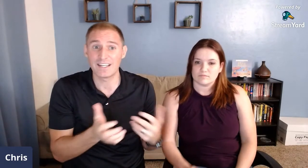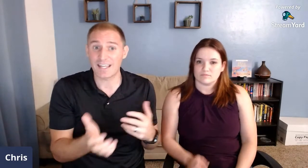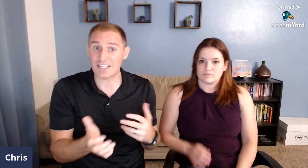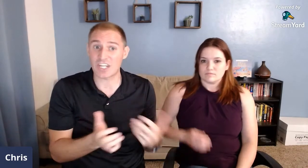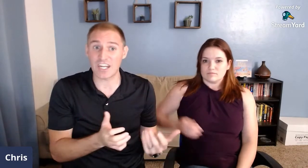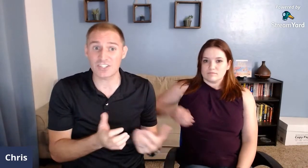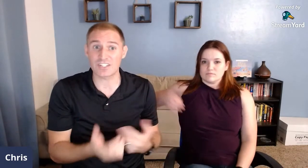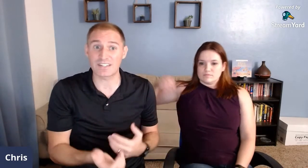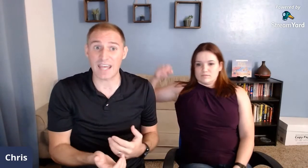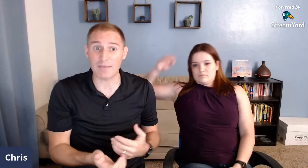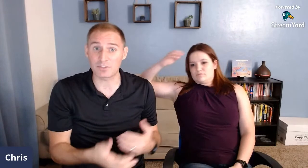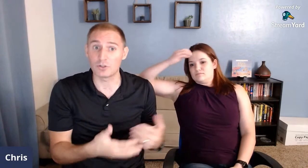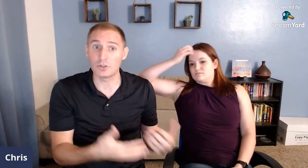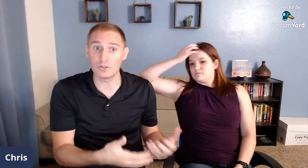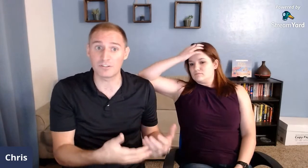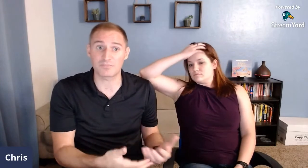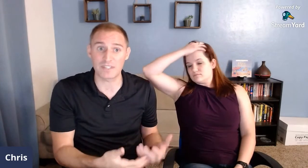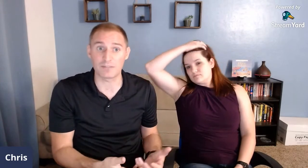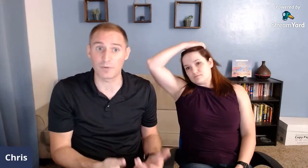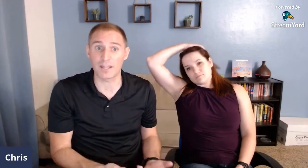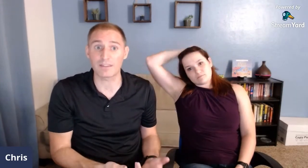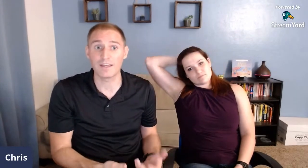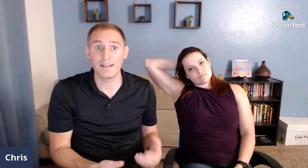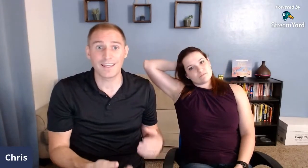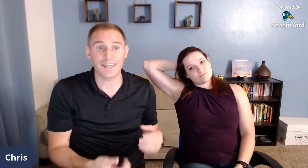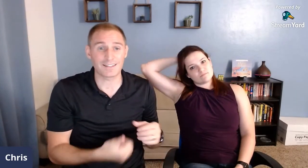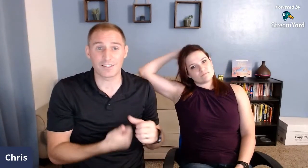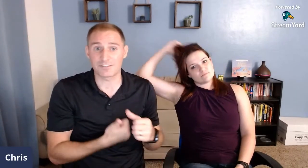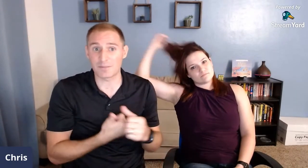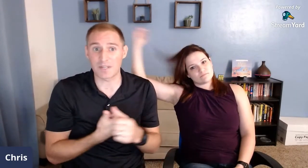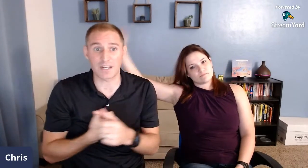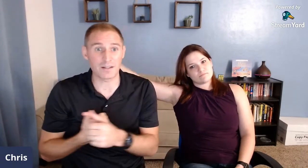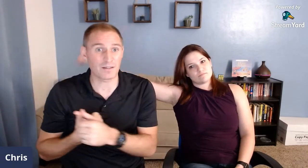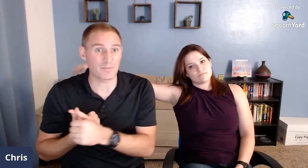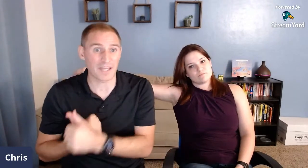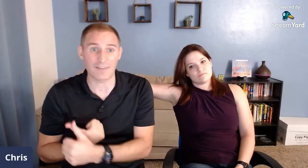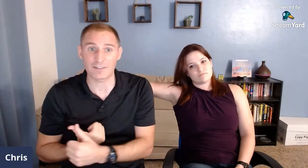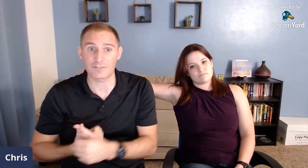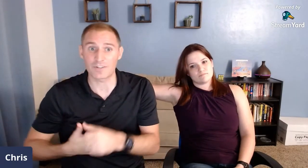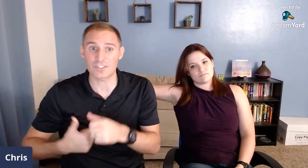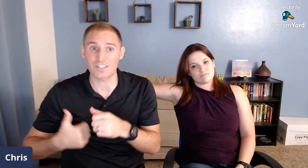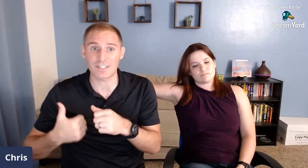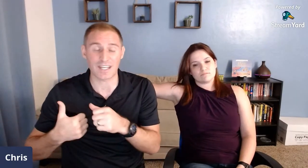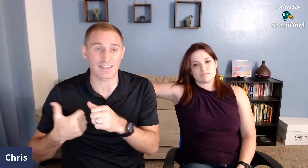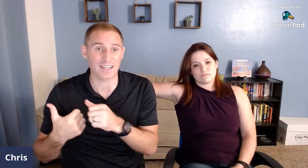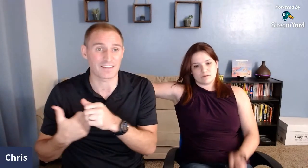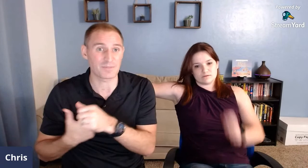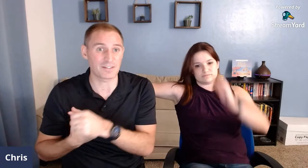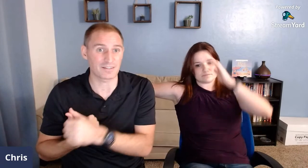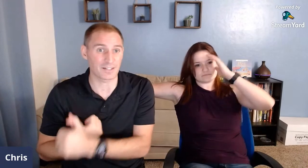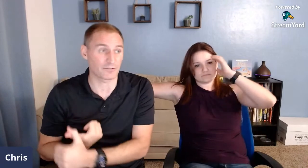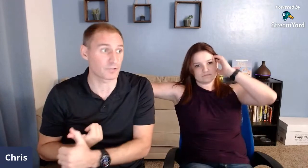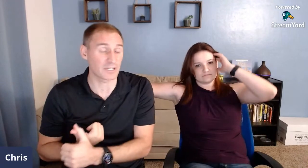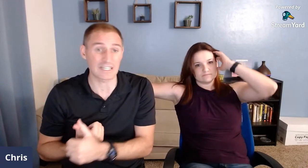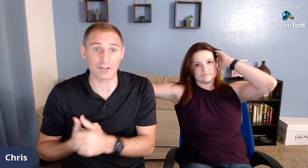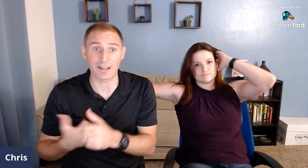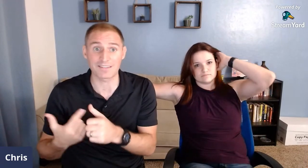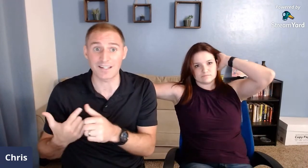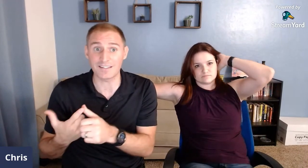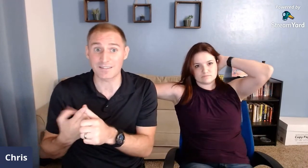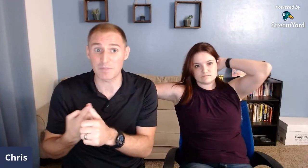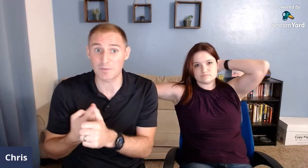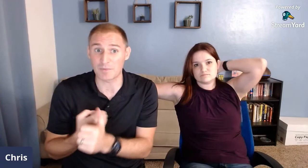kind of change and adapt to who you're speaking with. And somebody might have clear vision and they speak really